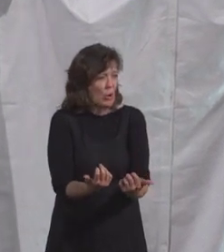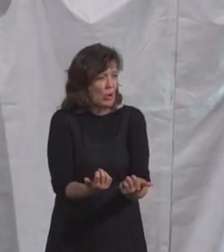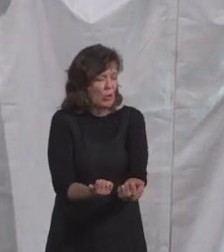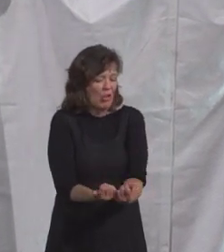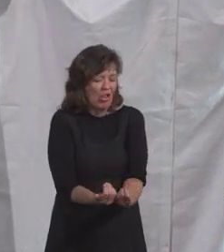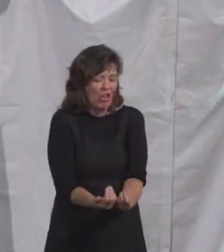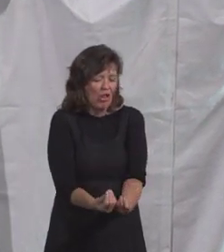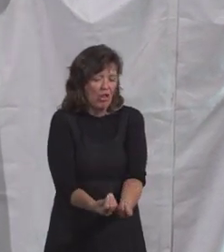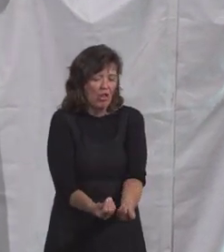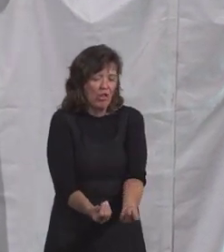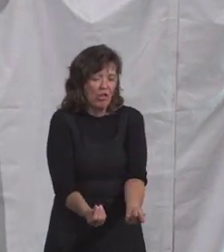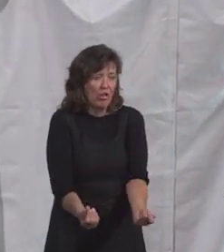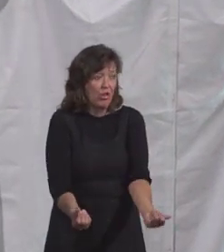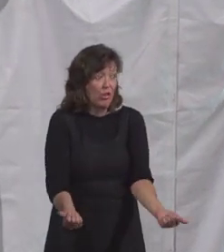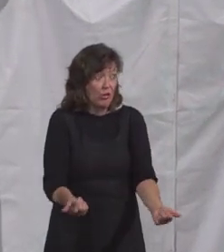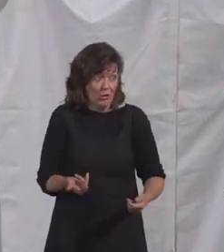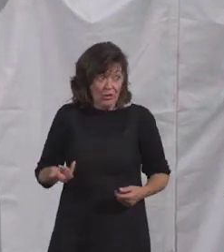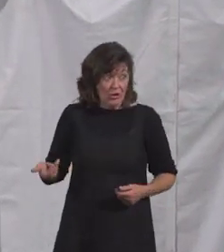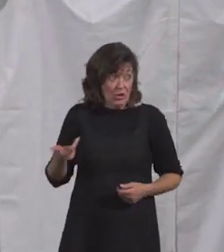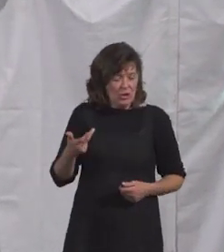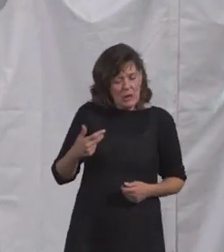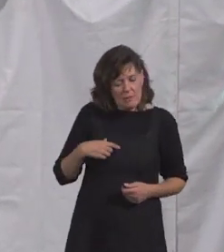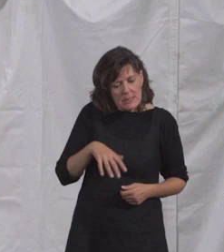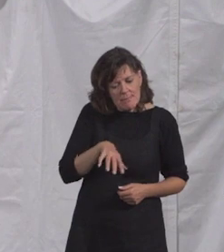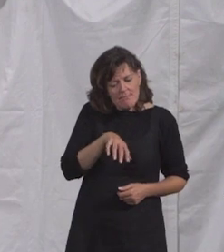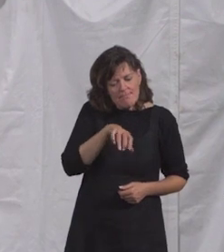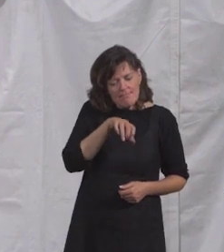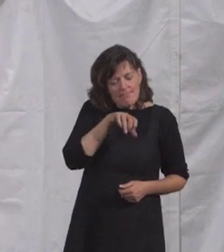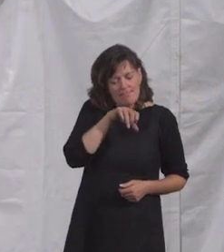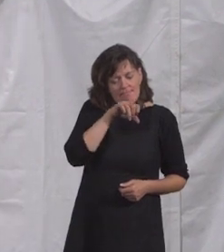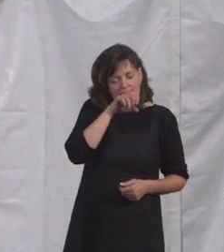which goes on to explain a few things. And